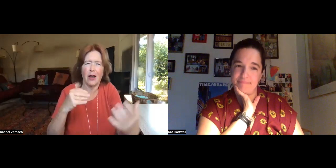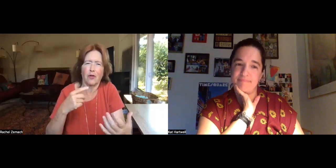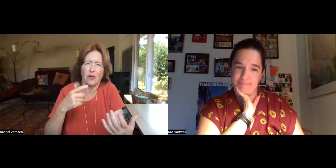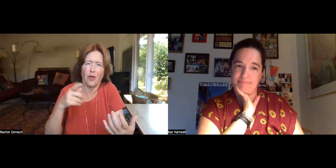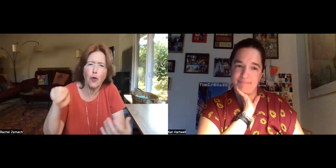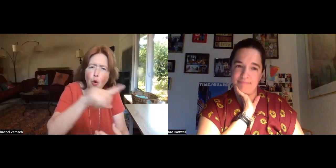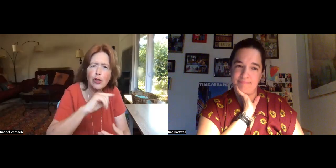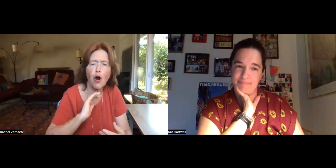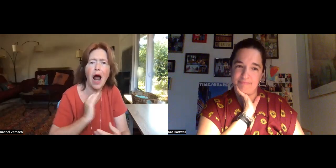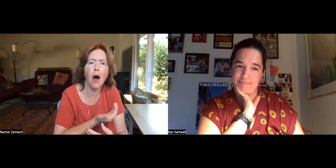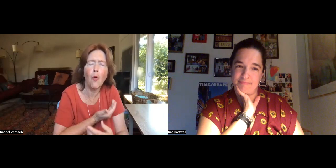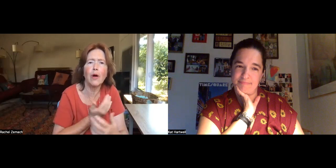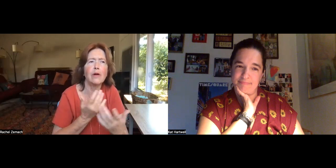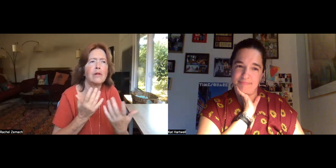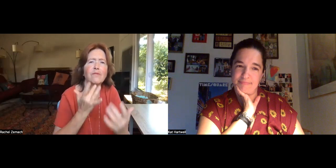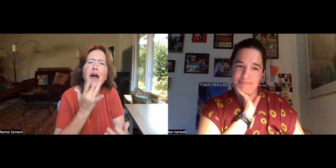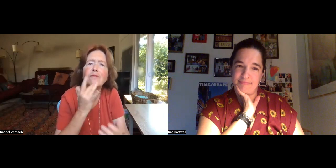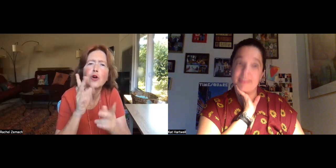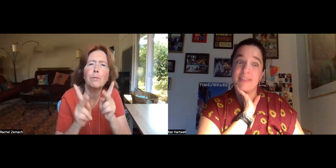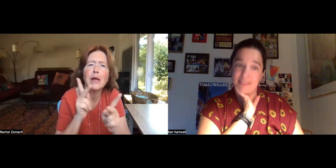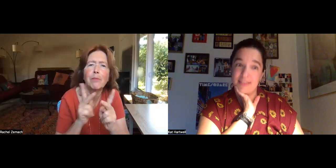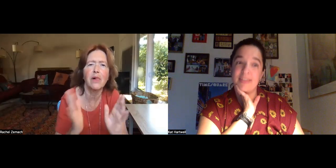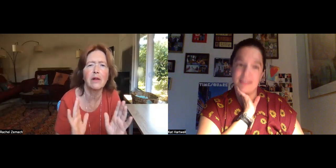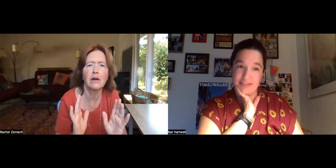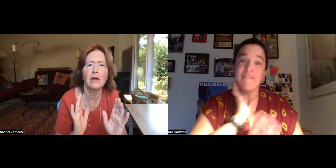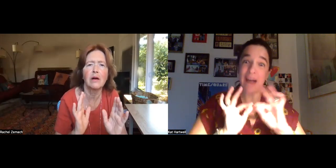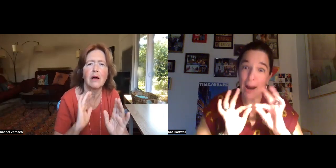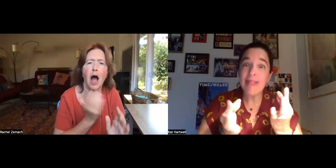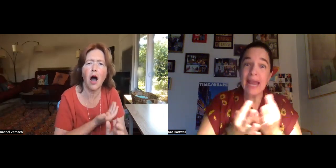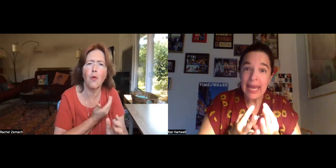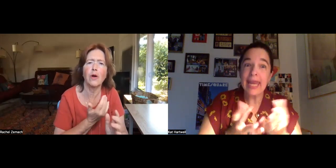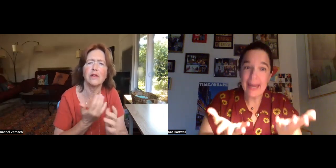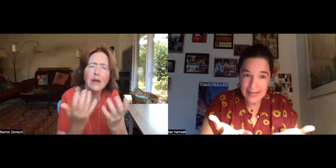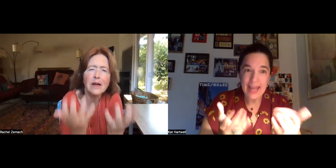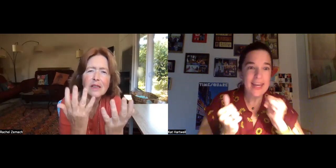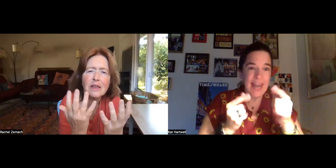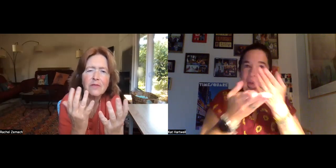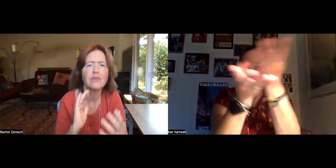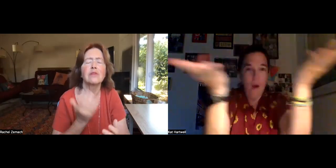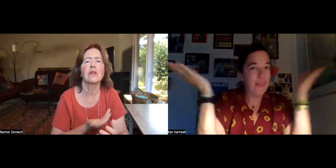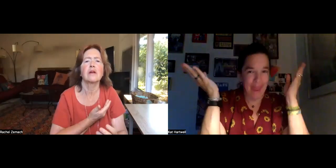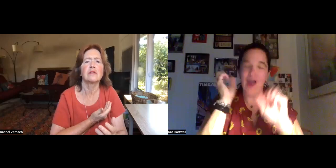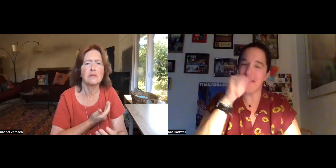And those are favorite people. Family. Not a family.